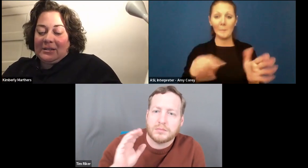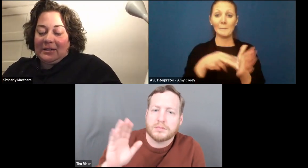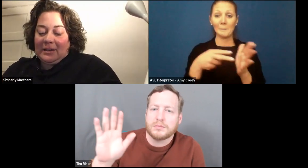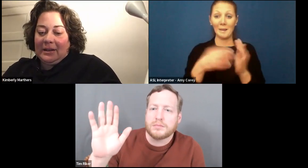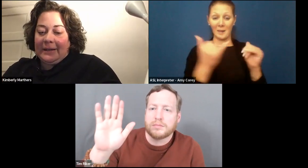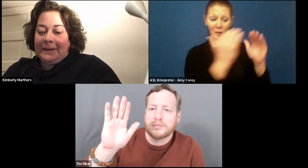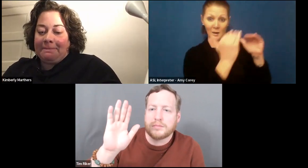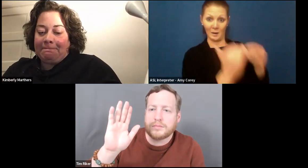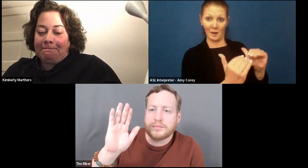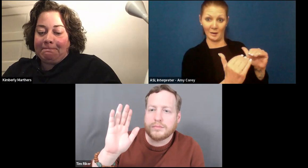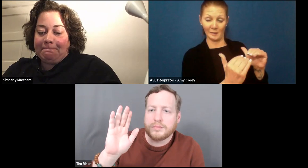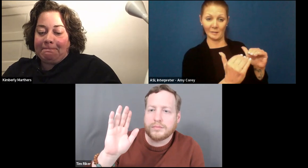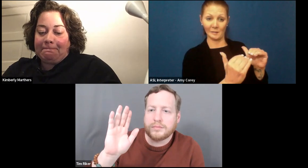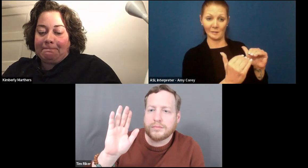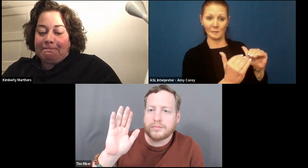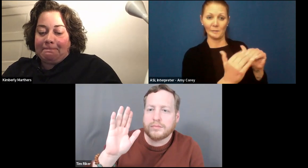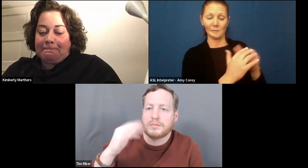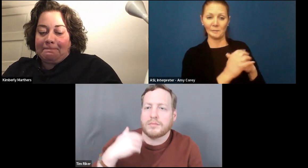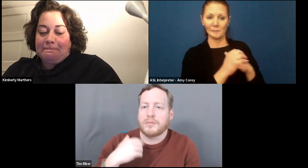our list,